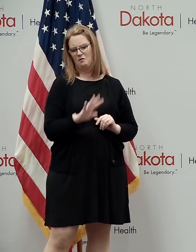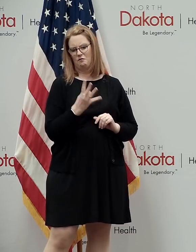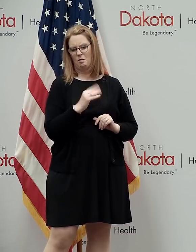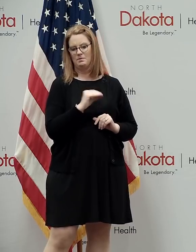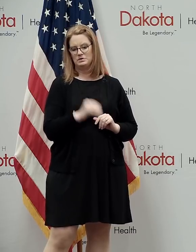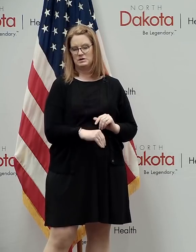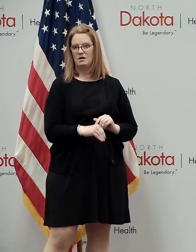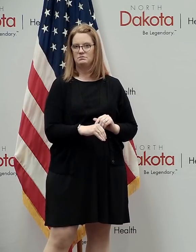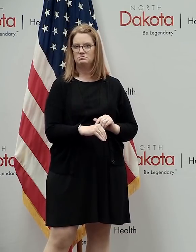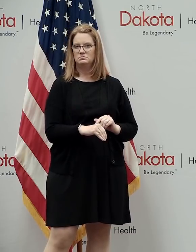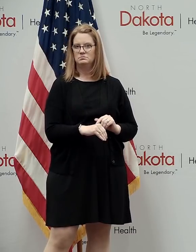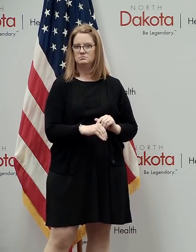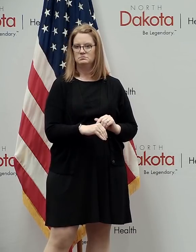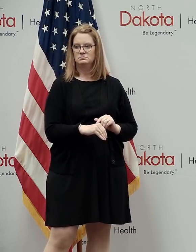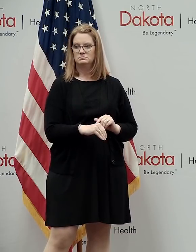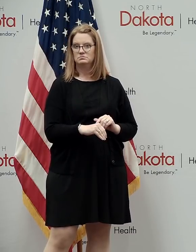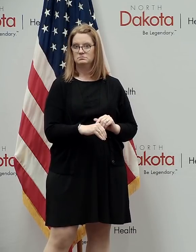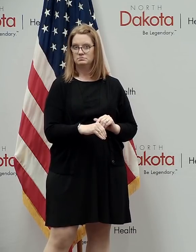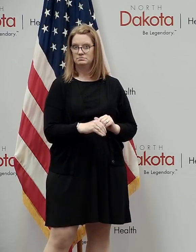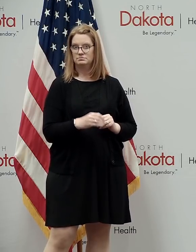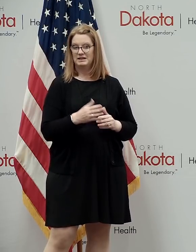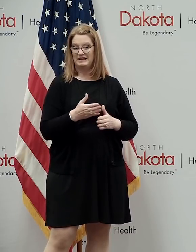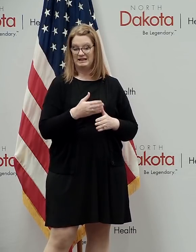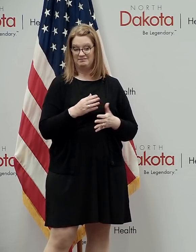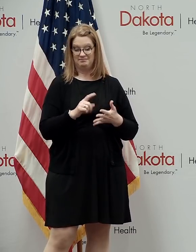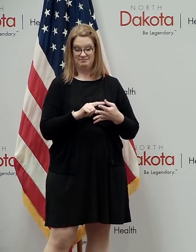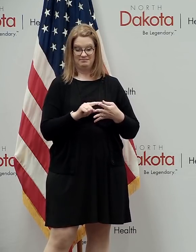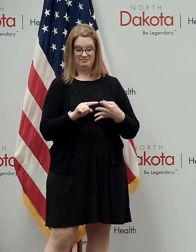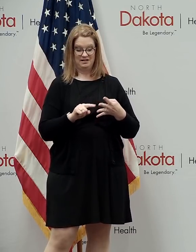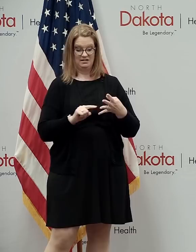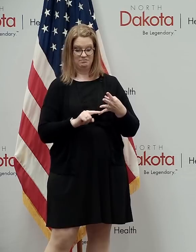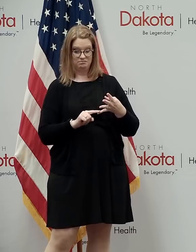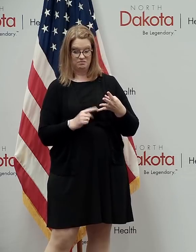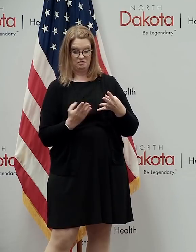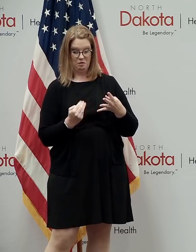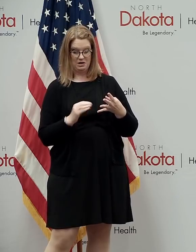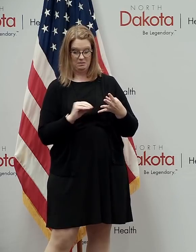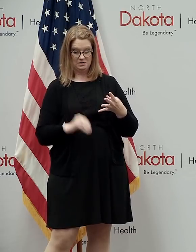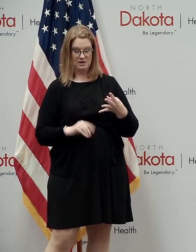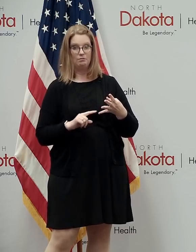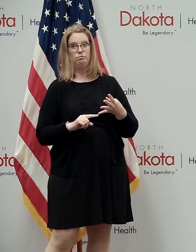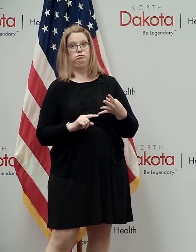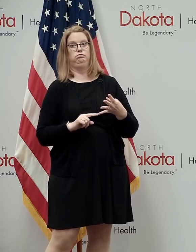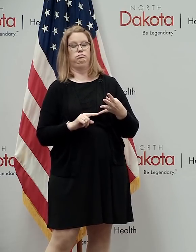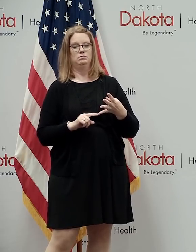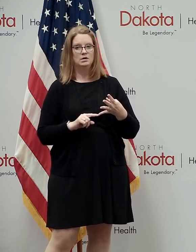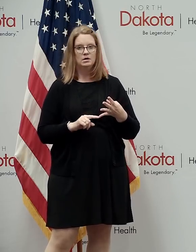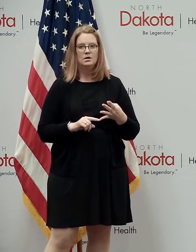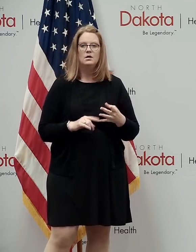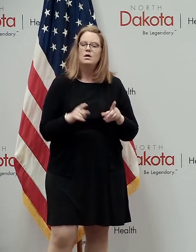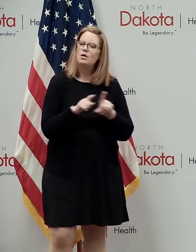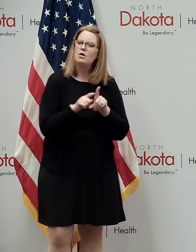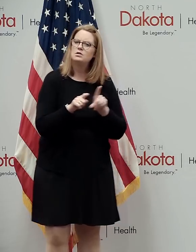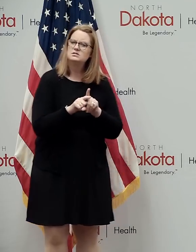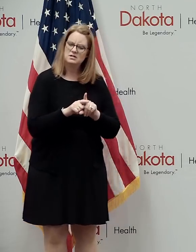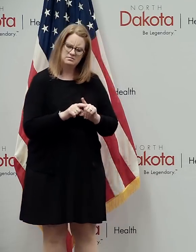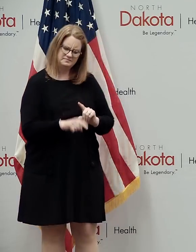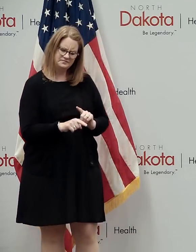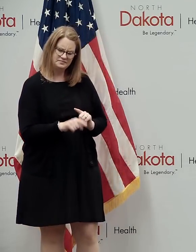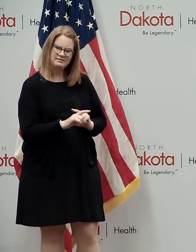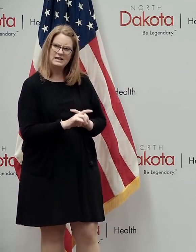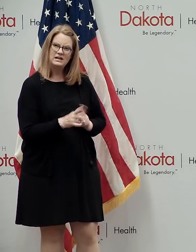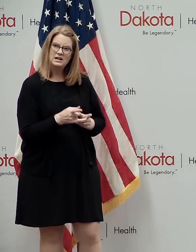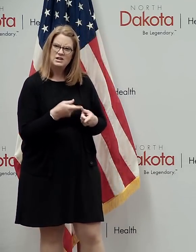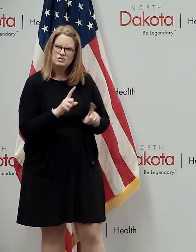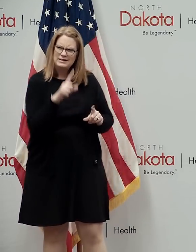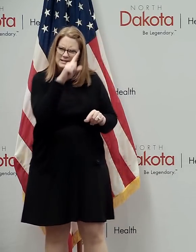and they 14% near the end of the month. But what we're also seeing is a shift in this during the